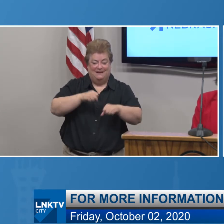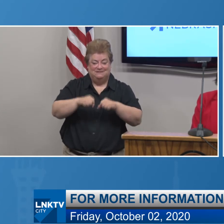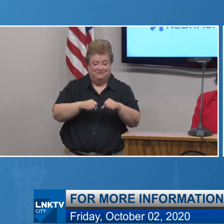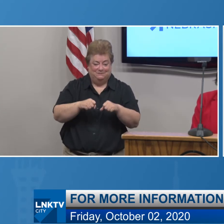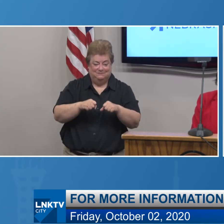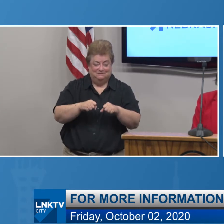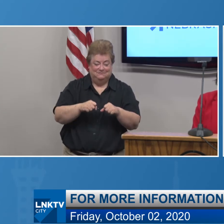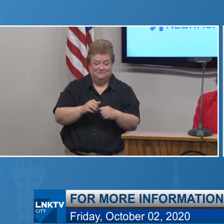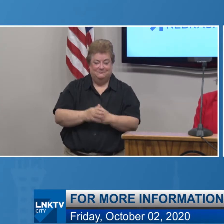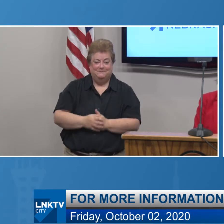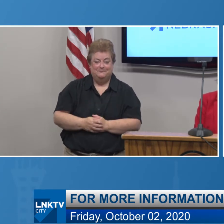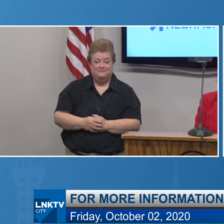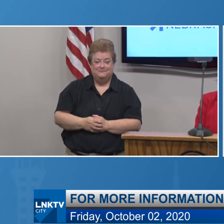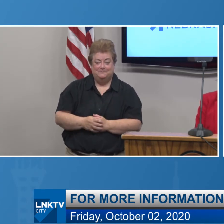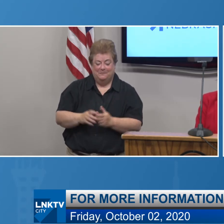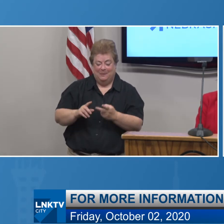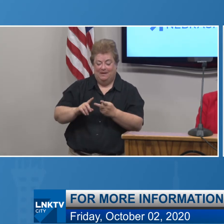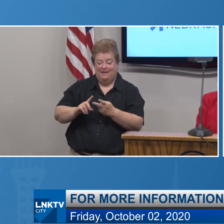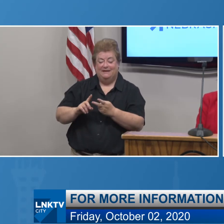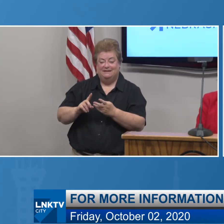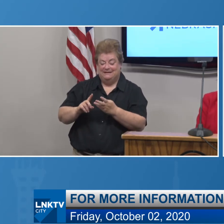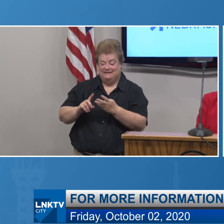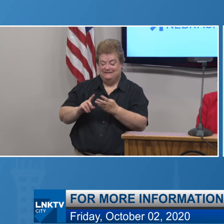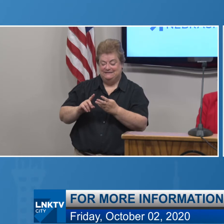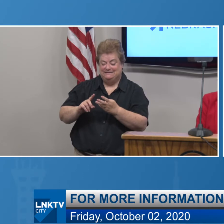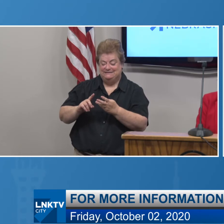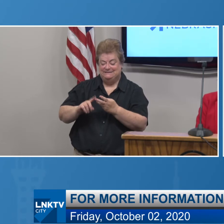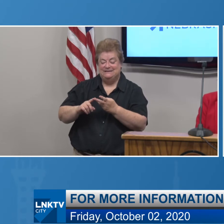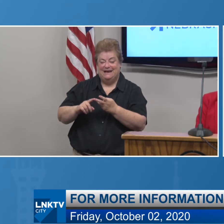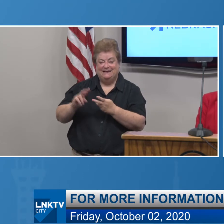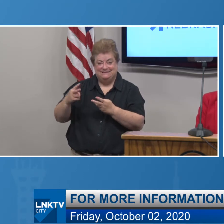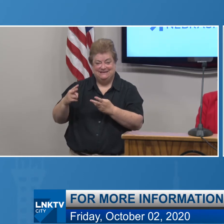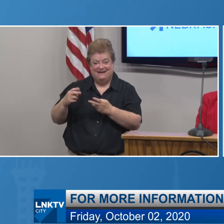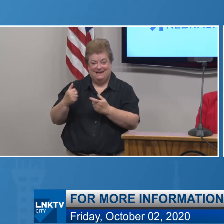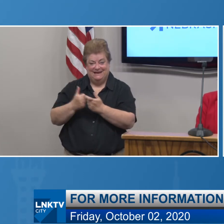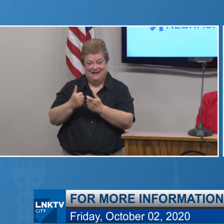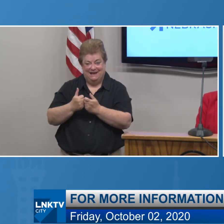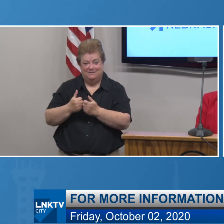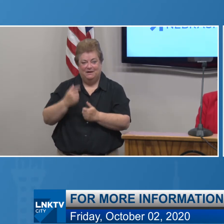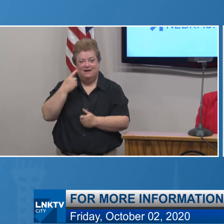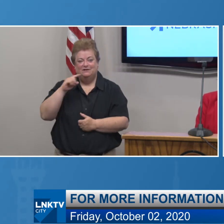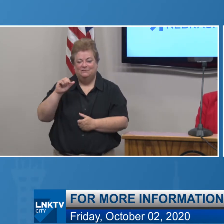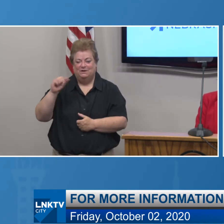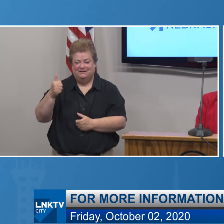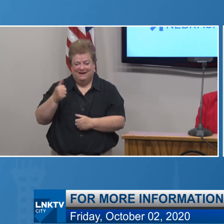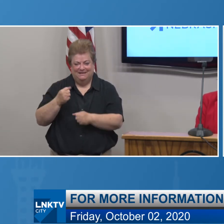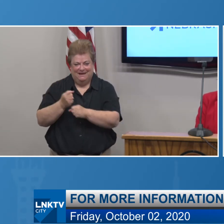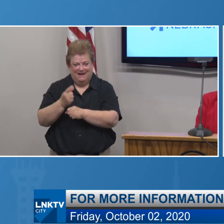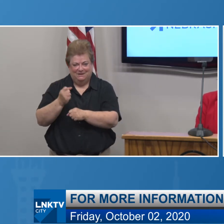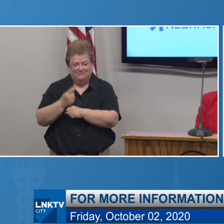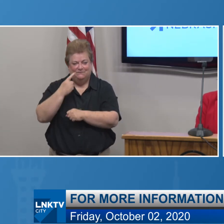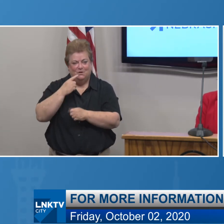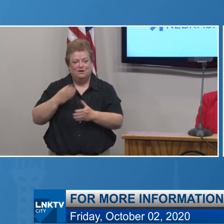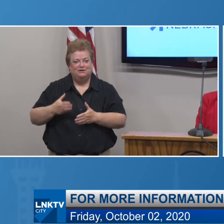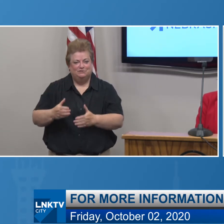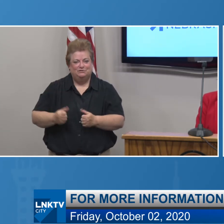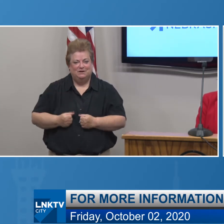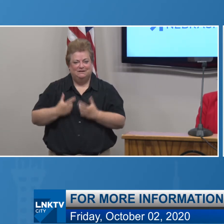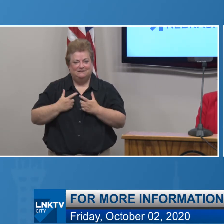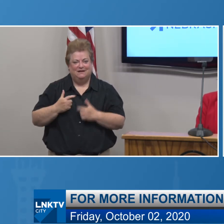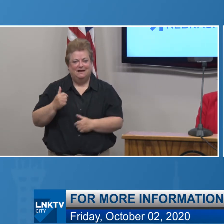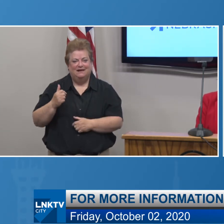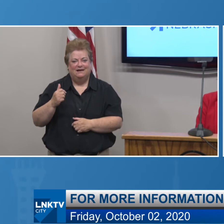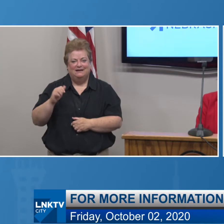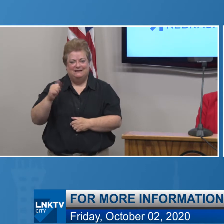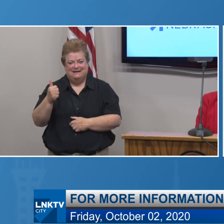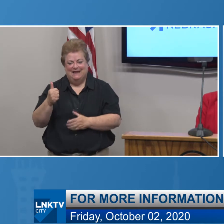Kitchen. The second game we put together is in celebration of the 10th anniversary of Streets Alive. It's a